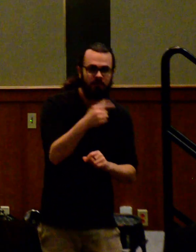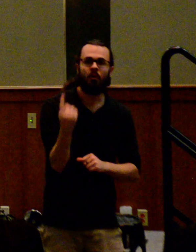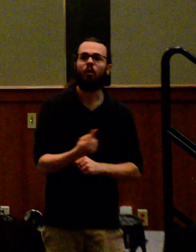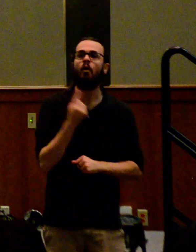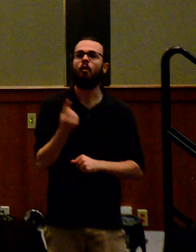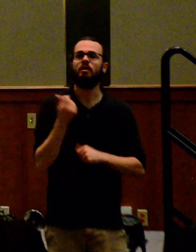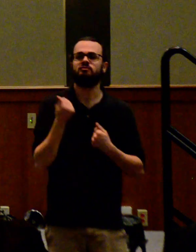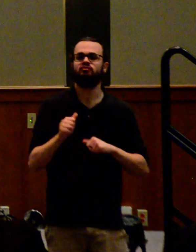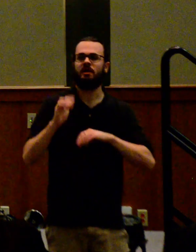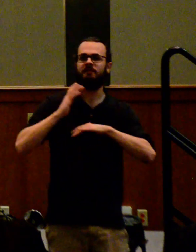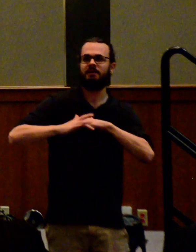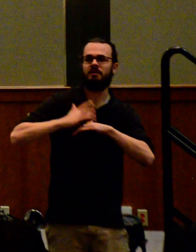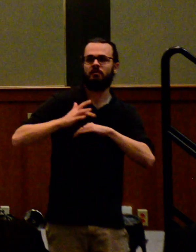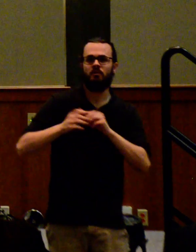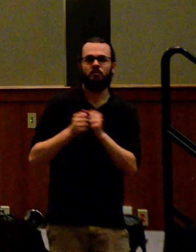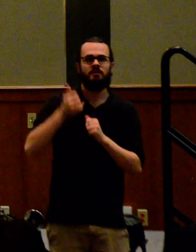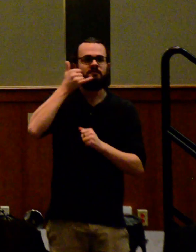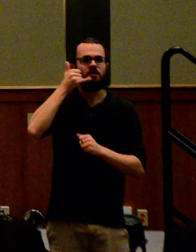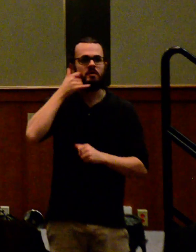and I'm afraid I don't want to miss that call.